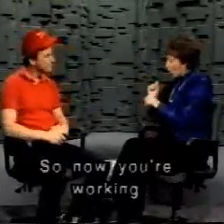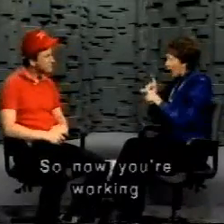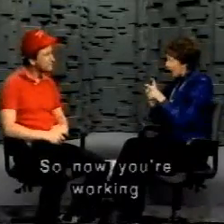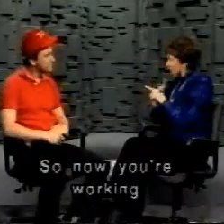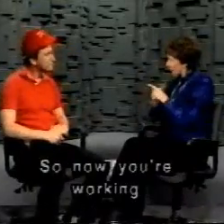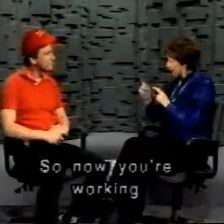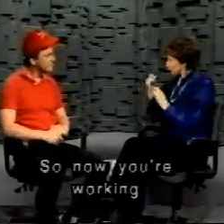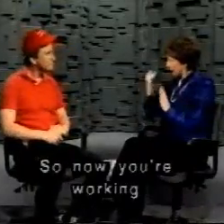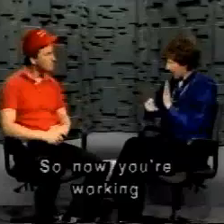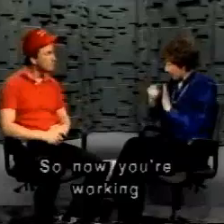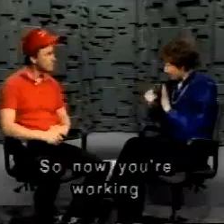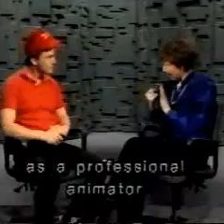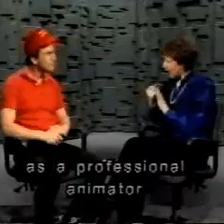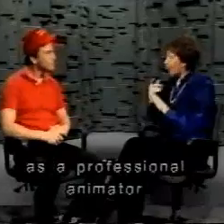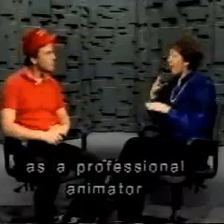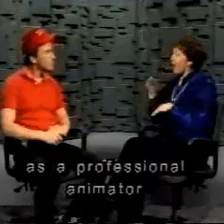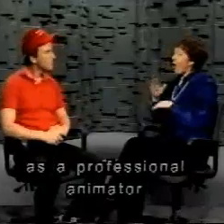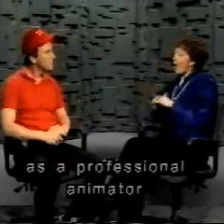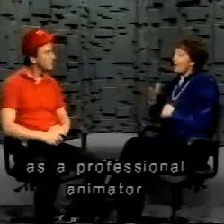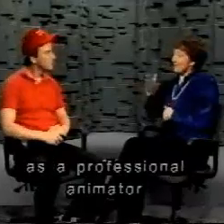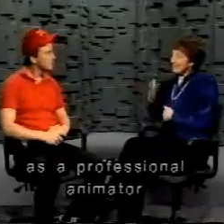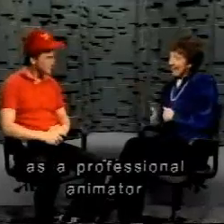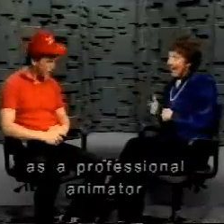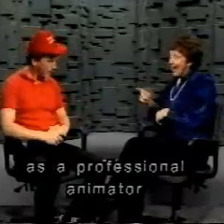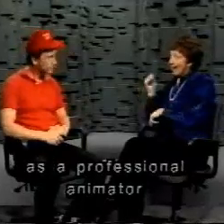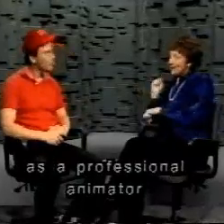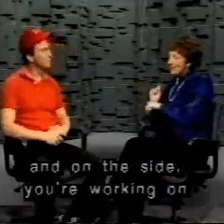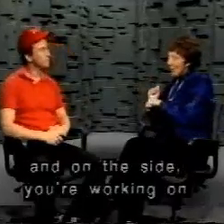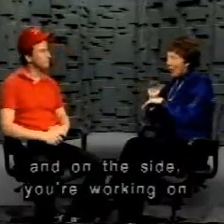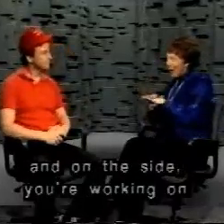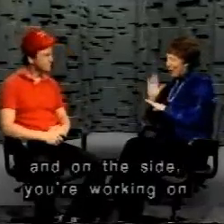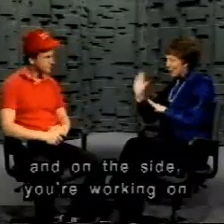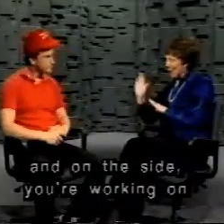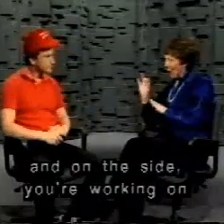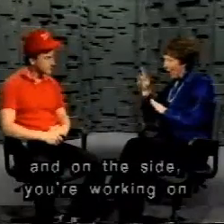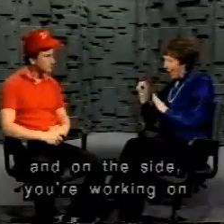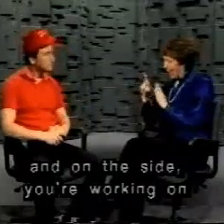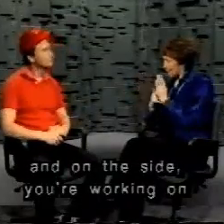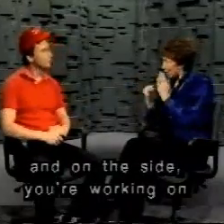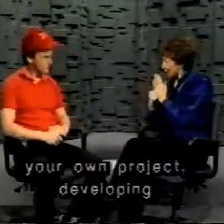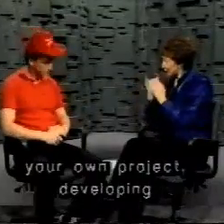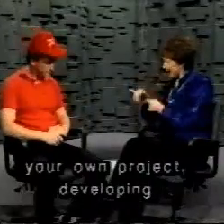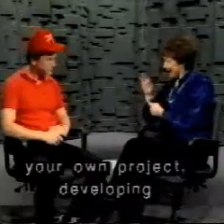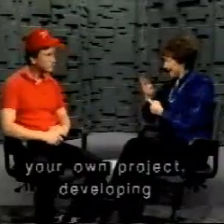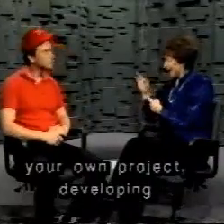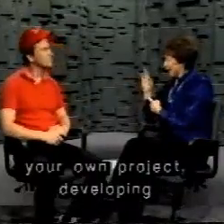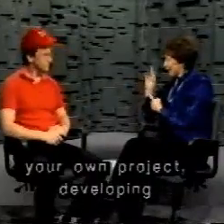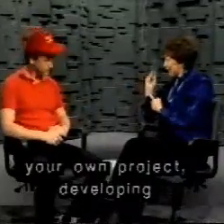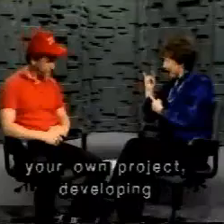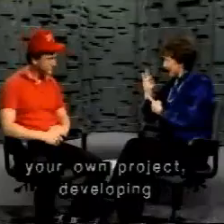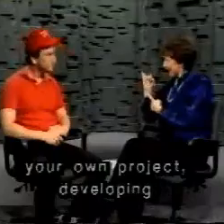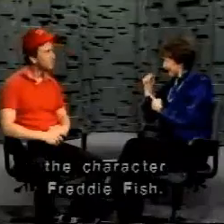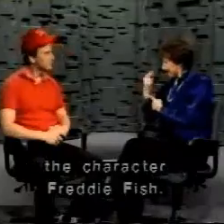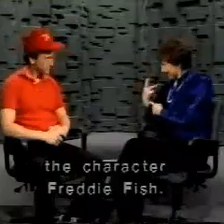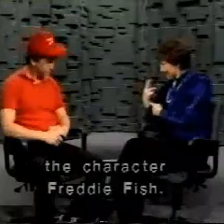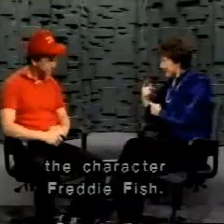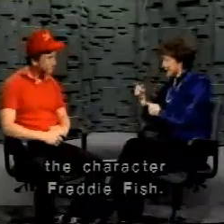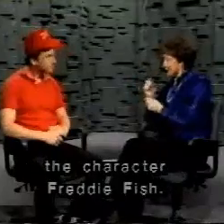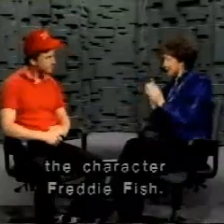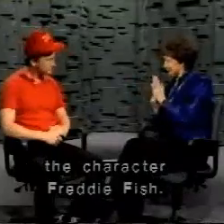So, now you're working as a professional animator, and on the side you're working on your own project, developing the character Freddie